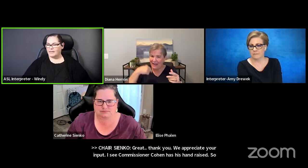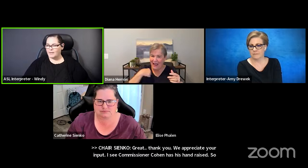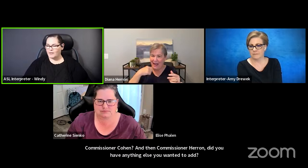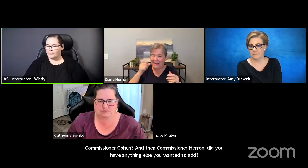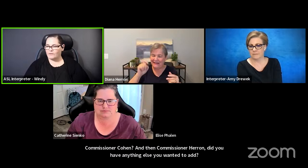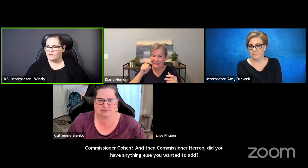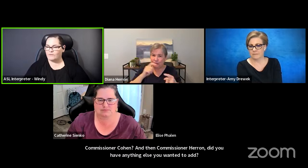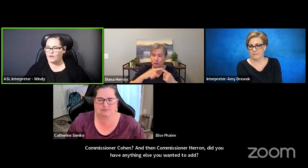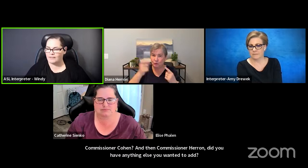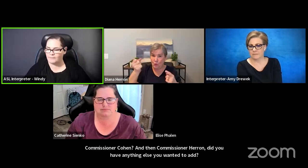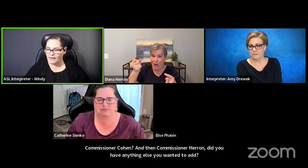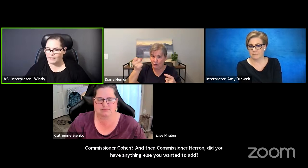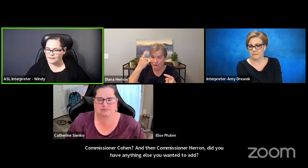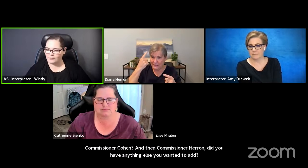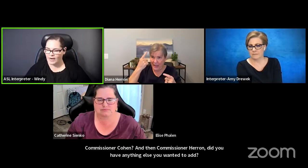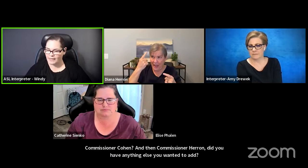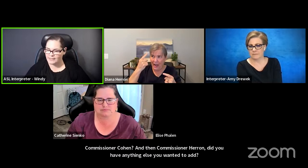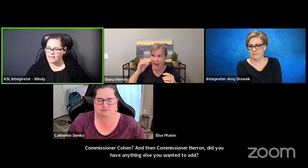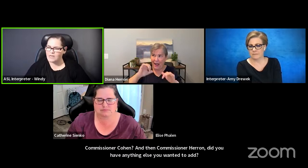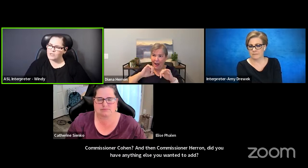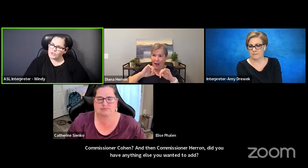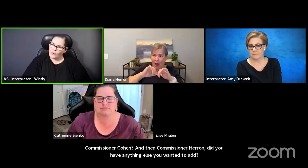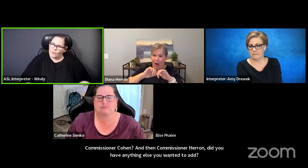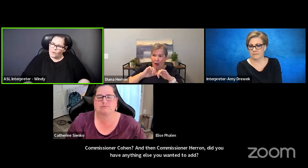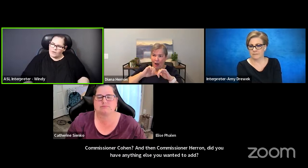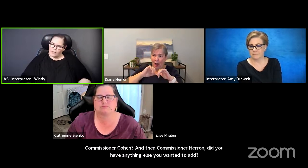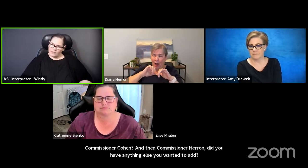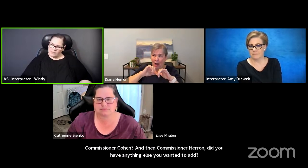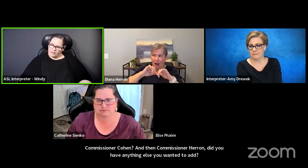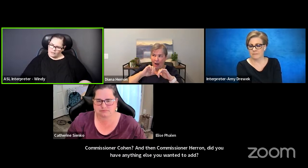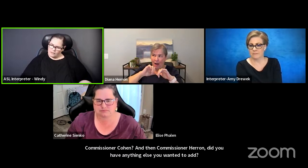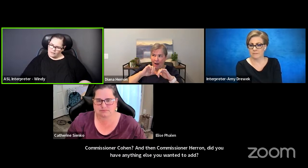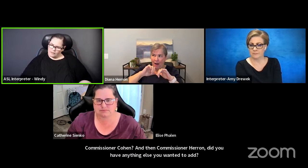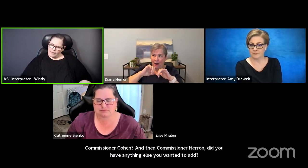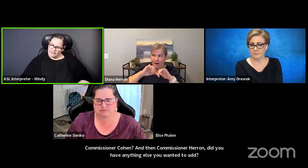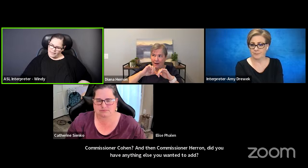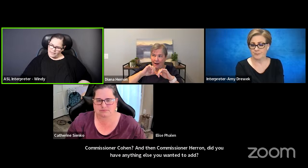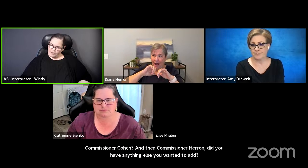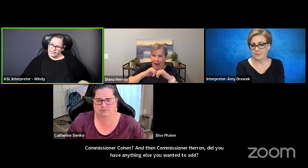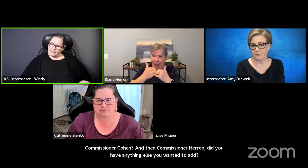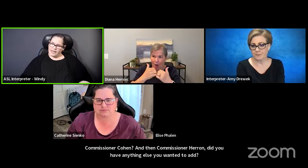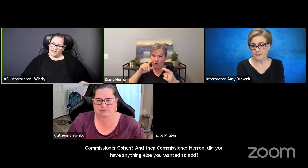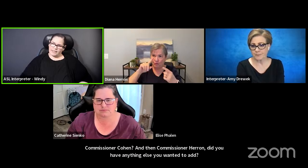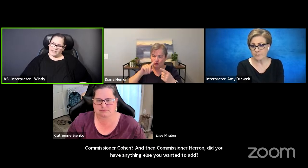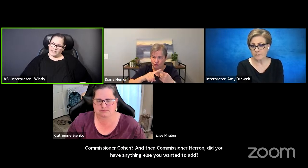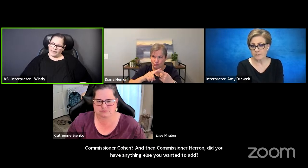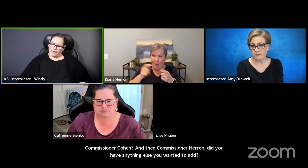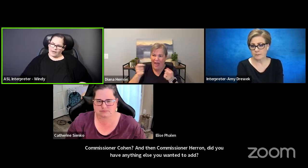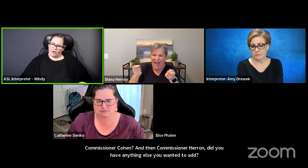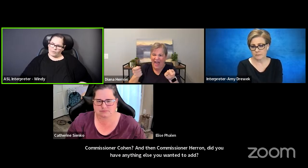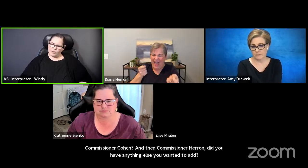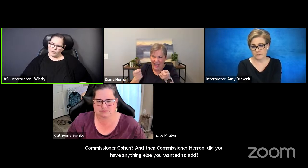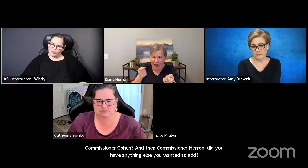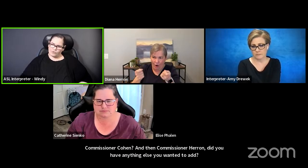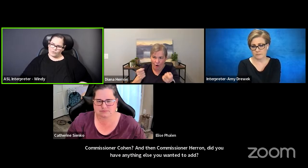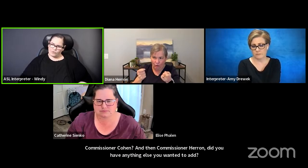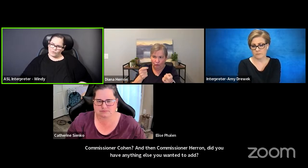see if I can get my train back on the tracks. So as I understand it,